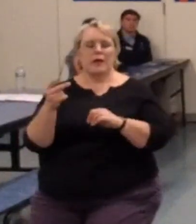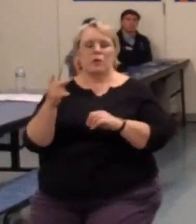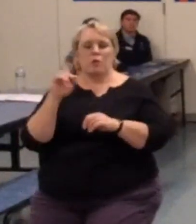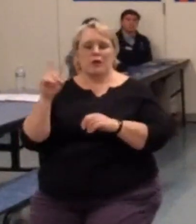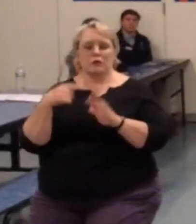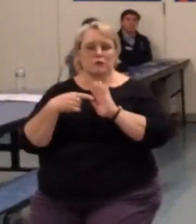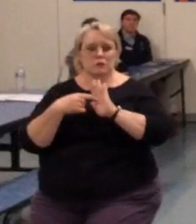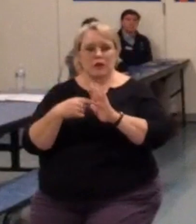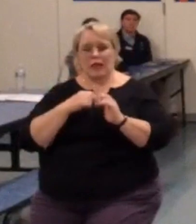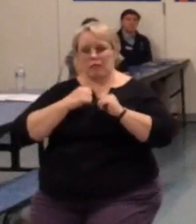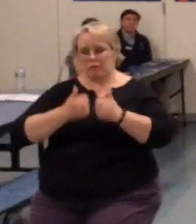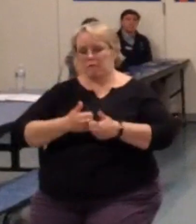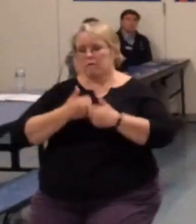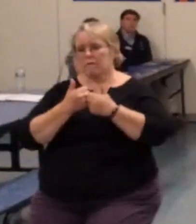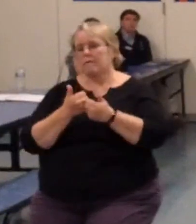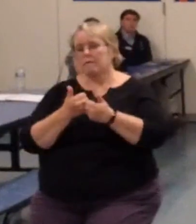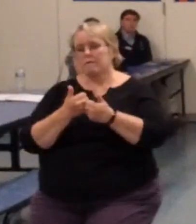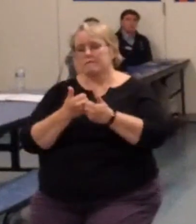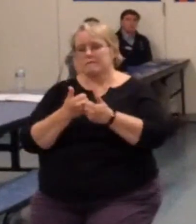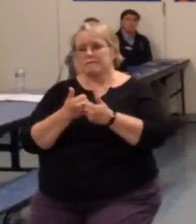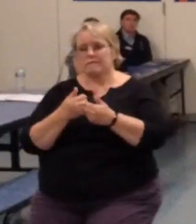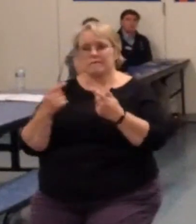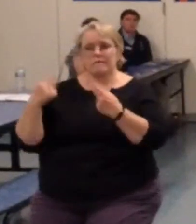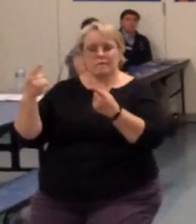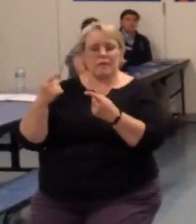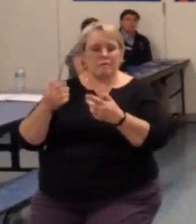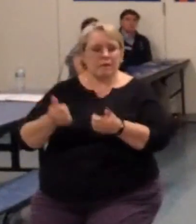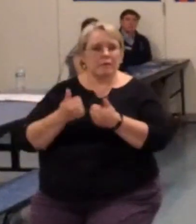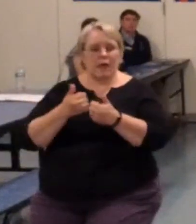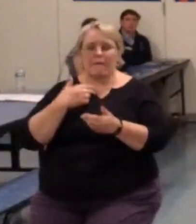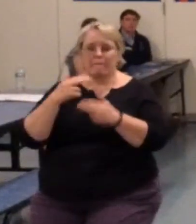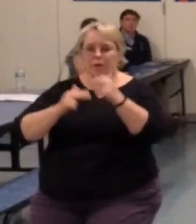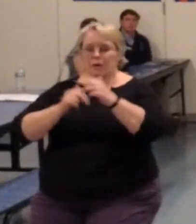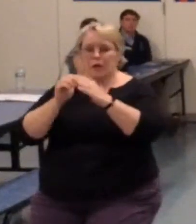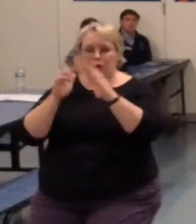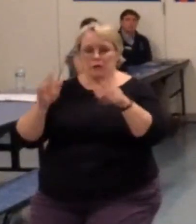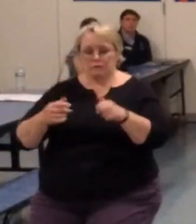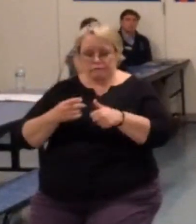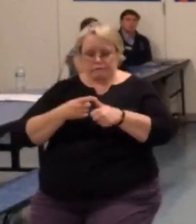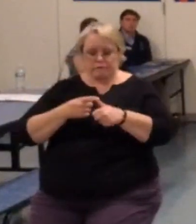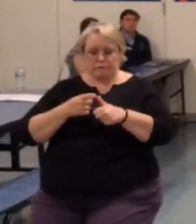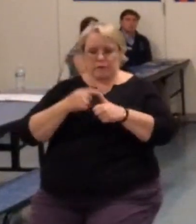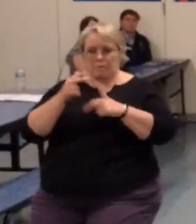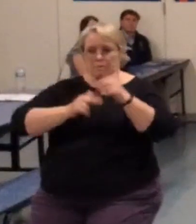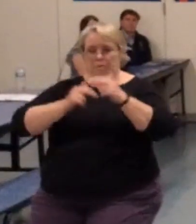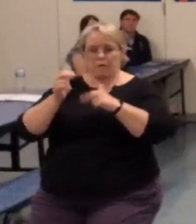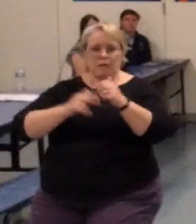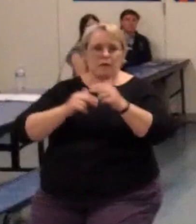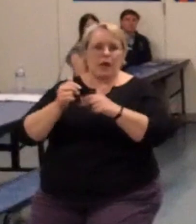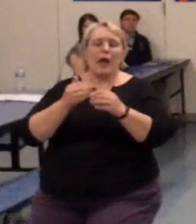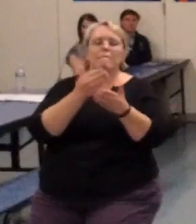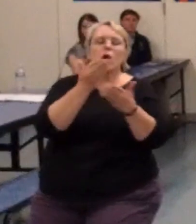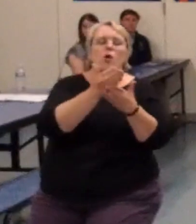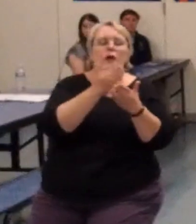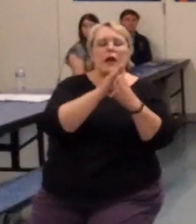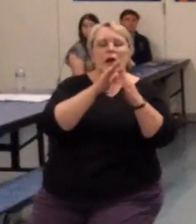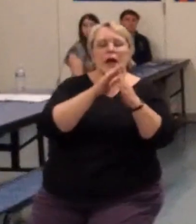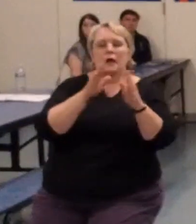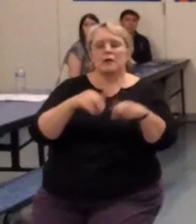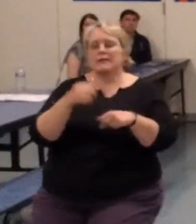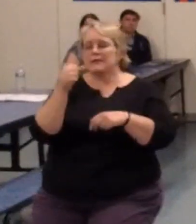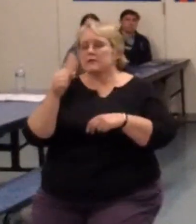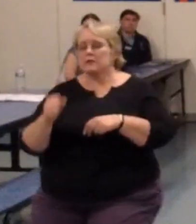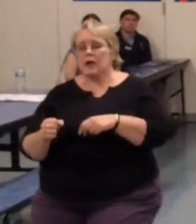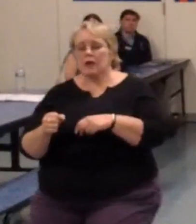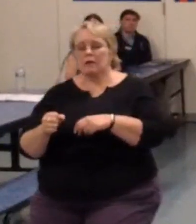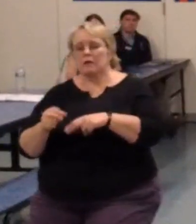I showed you where I live. Since I've been there, I built that house. First, I bought a house on the south side